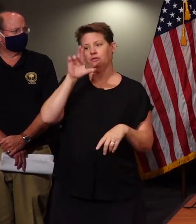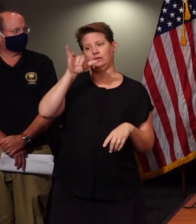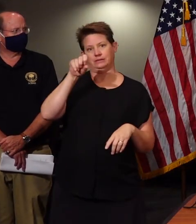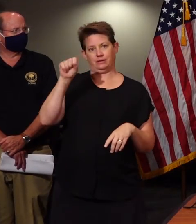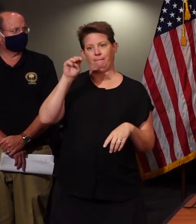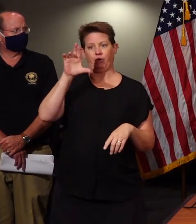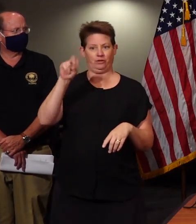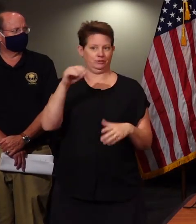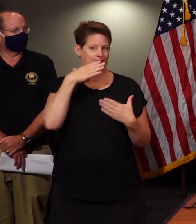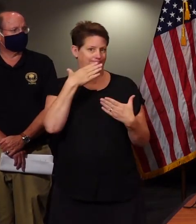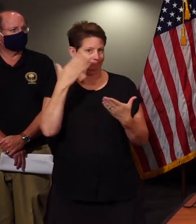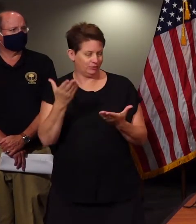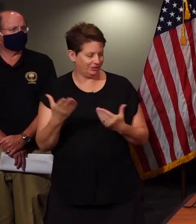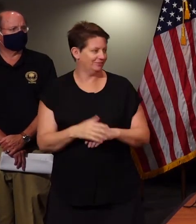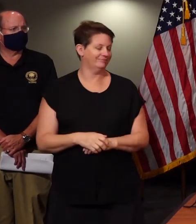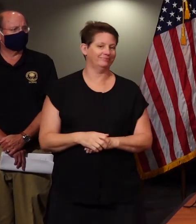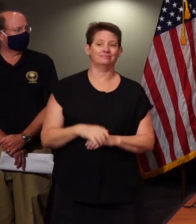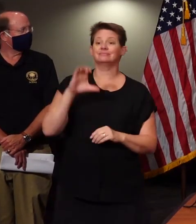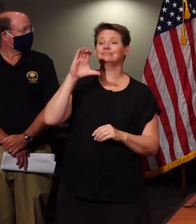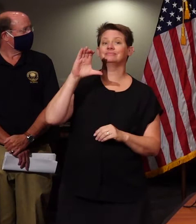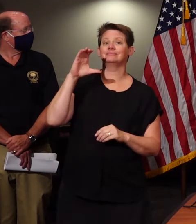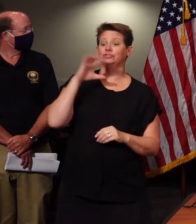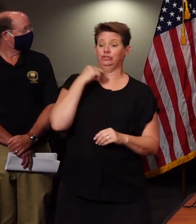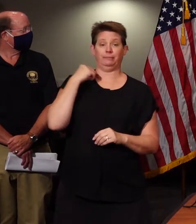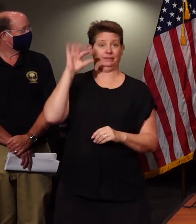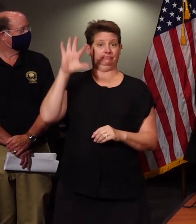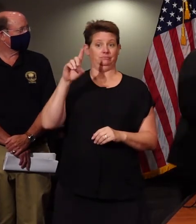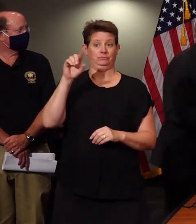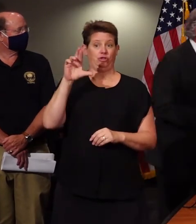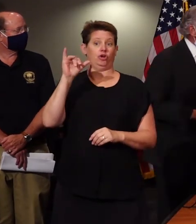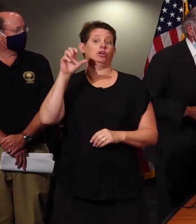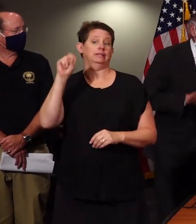We're delighted to have you here. Chaplain Darden, will you please?